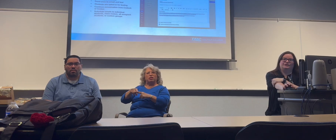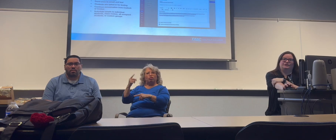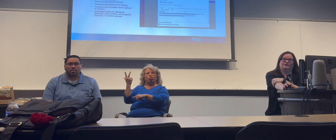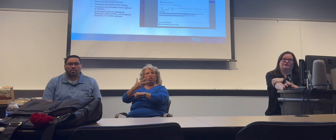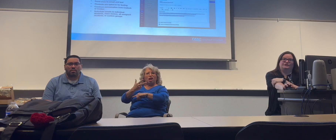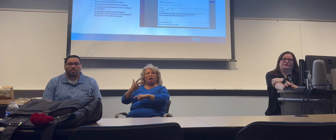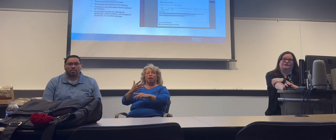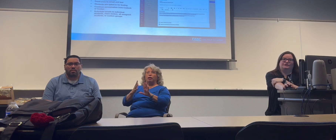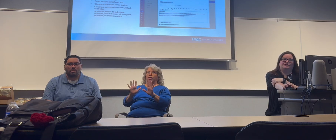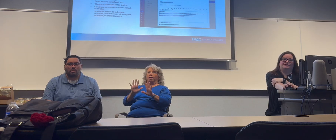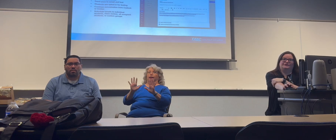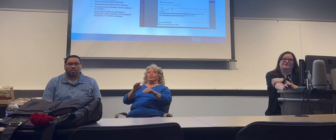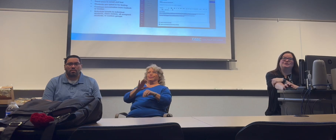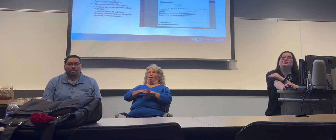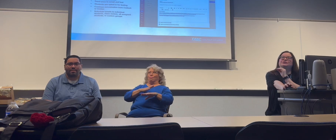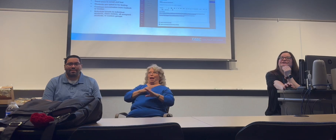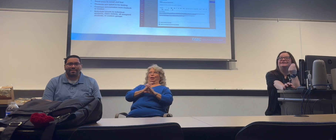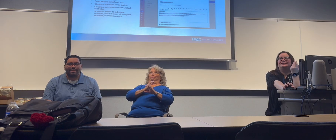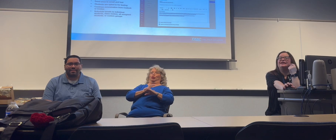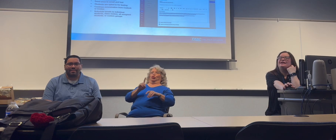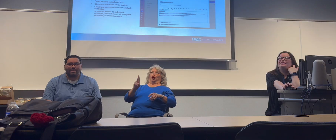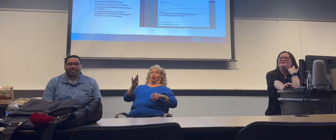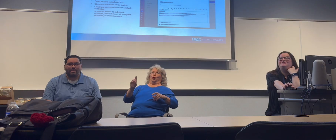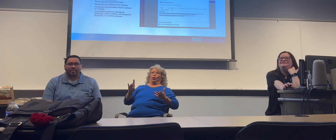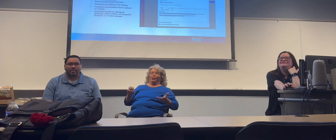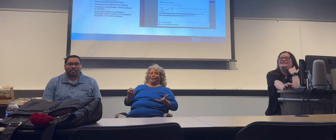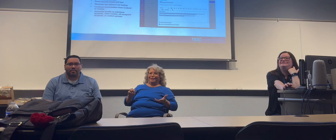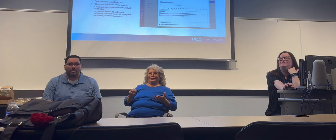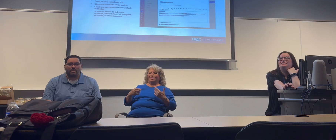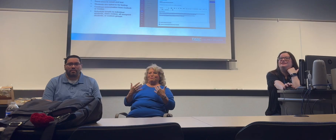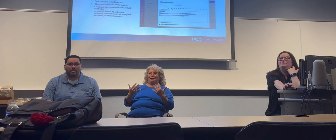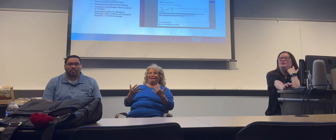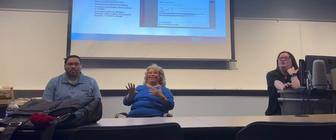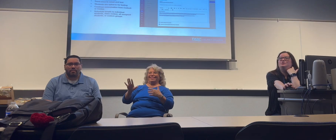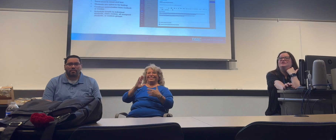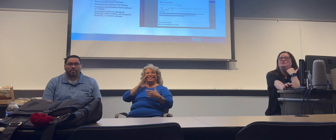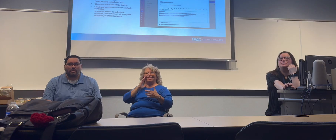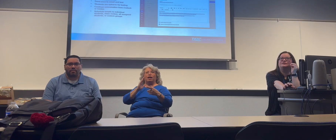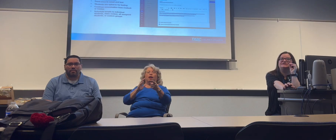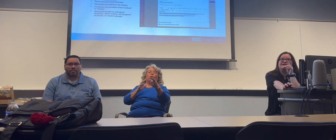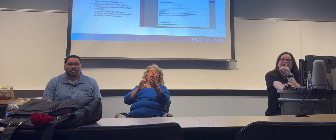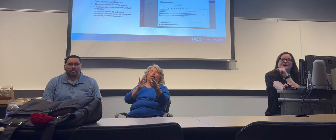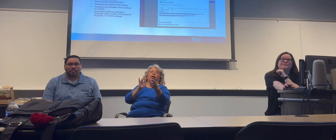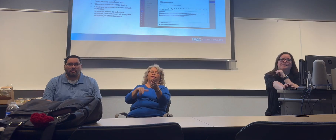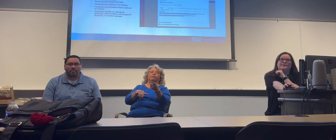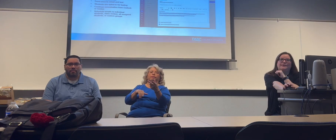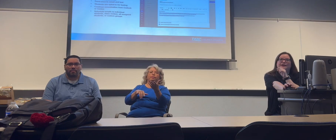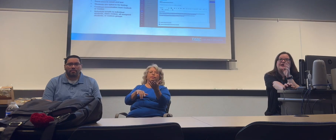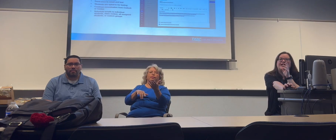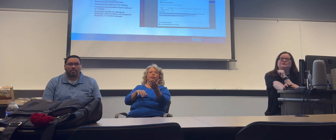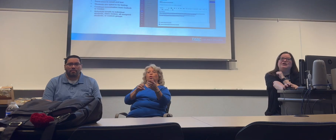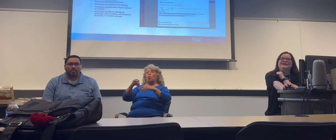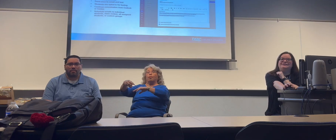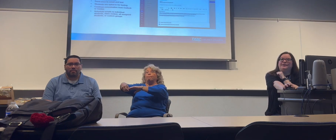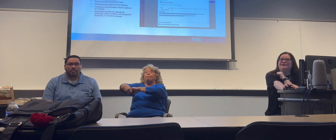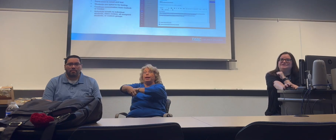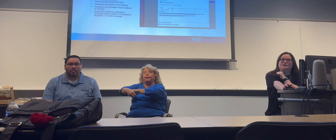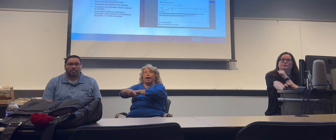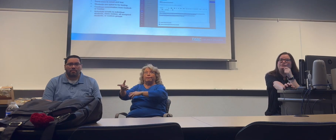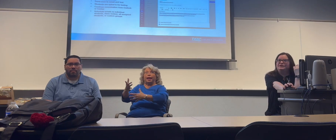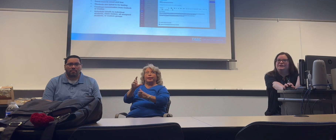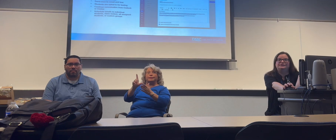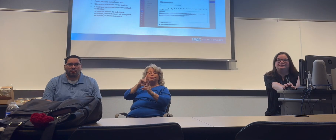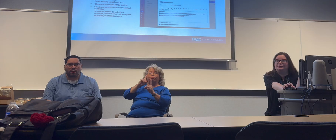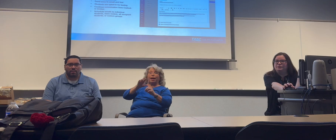it was from my computer, dude, so calm down. Yeah, that's a thing where you can sort of Or, say, or midnight. I'll try to get back to